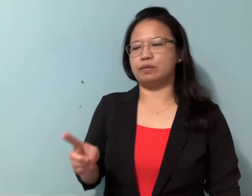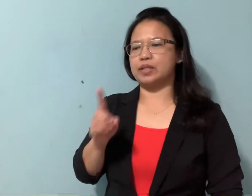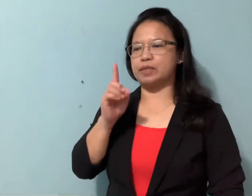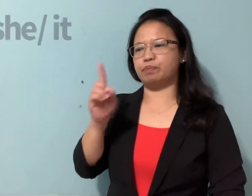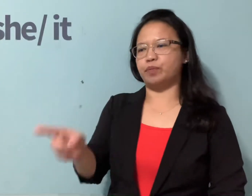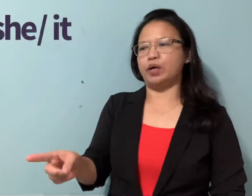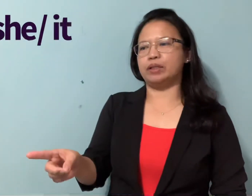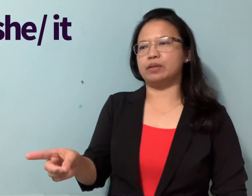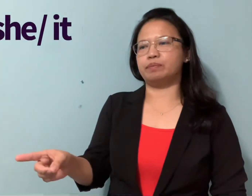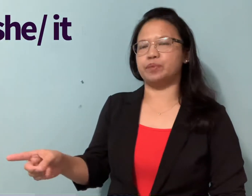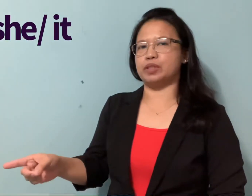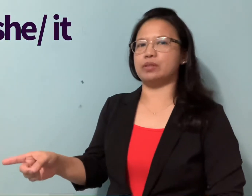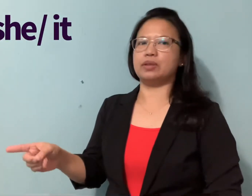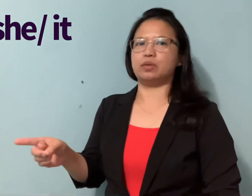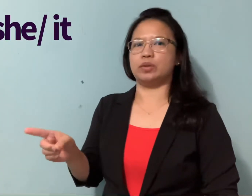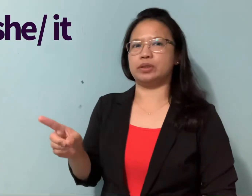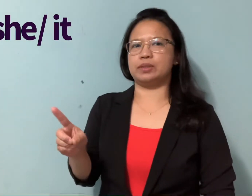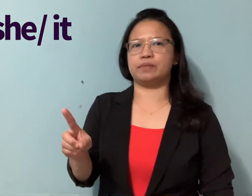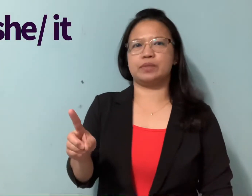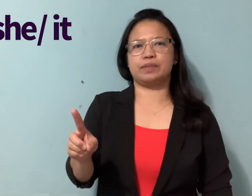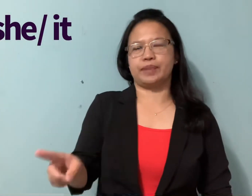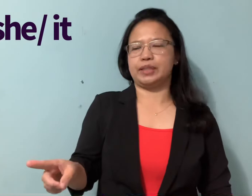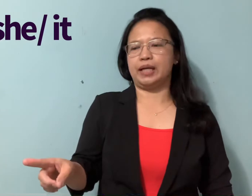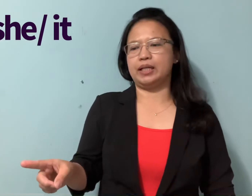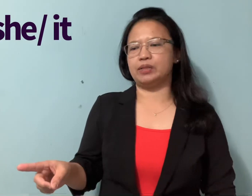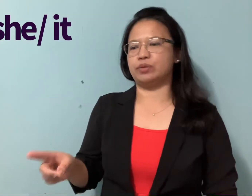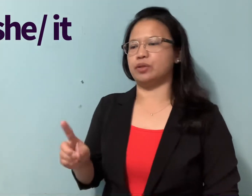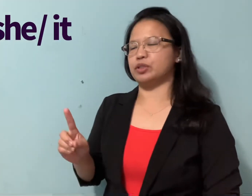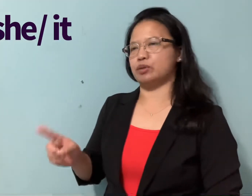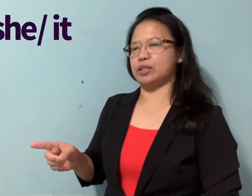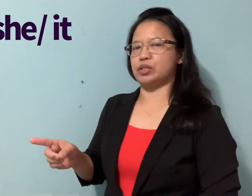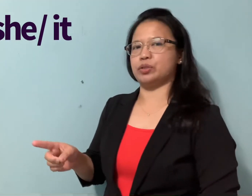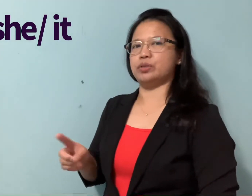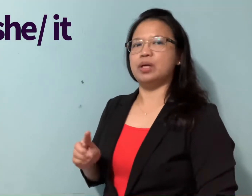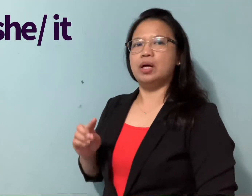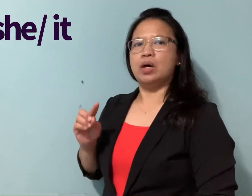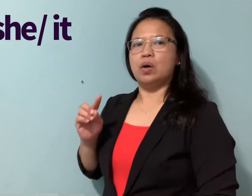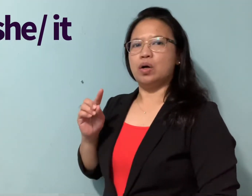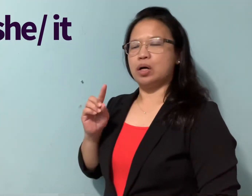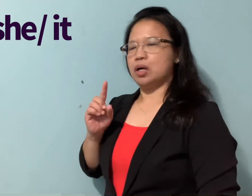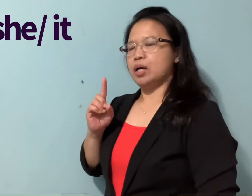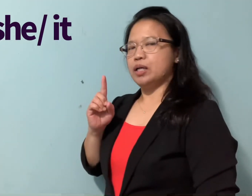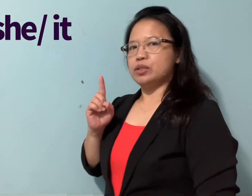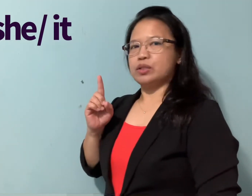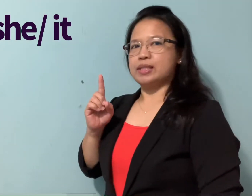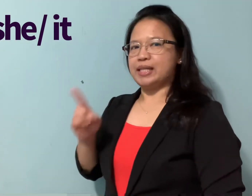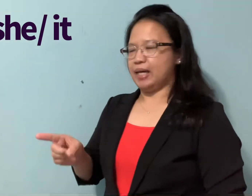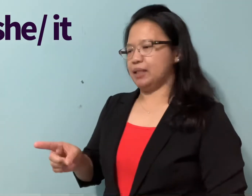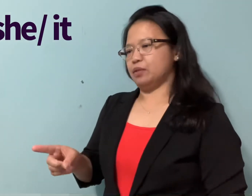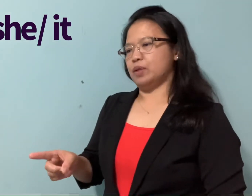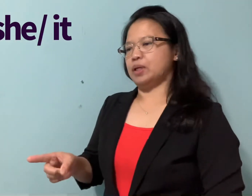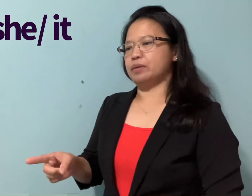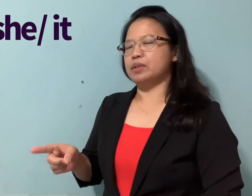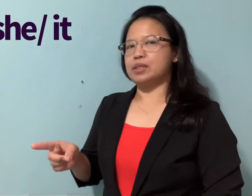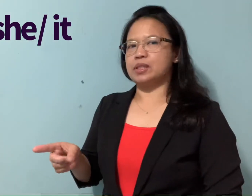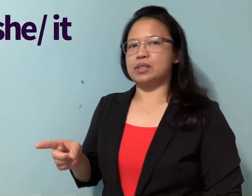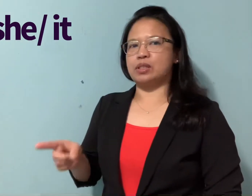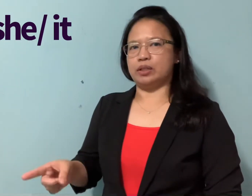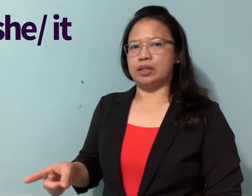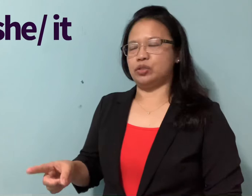just point on the person that we're pertaining to or talking to, or to the thing that we are talking to. Like